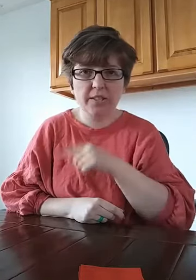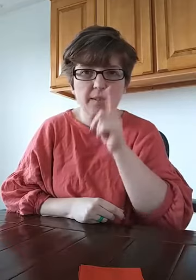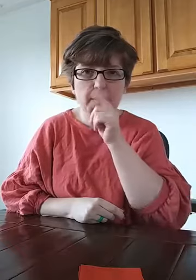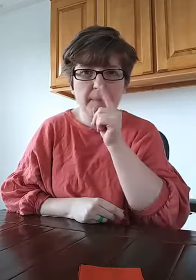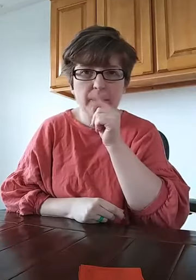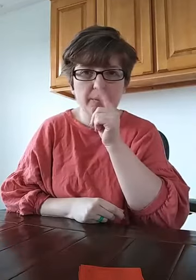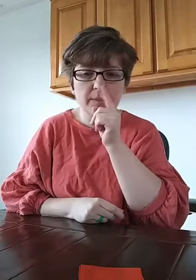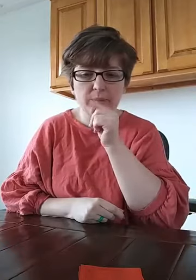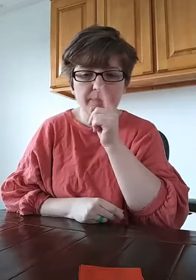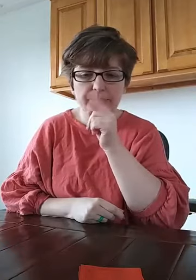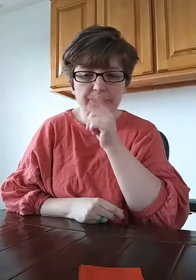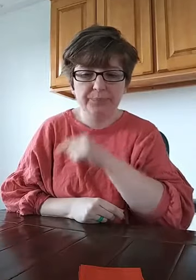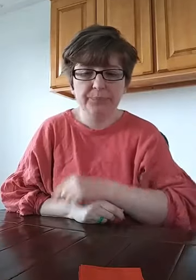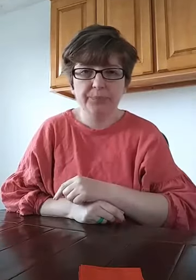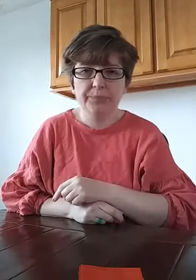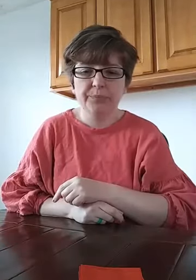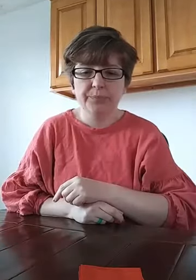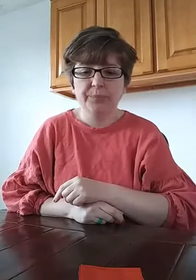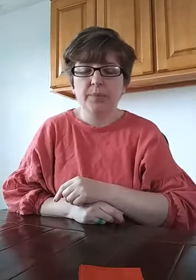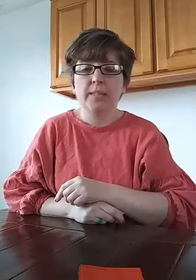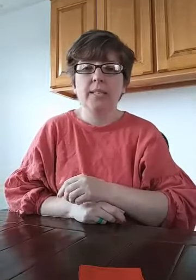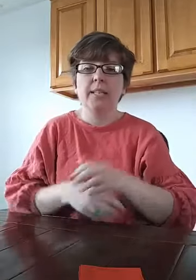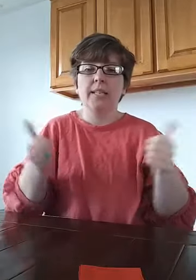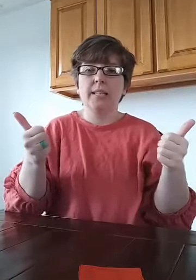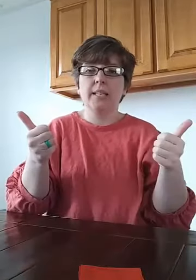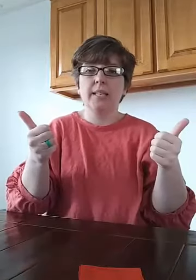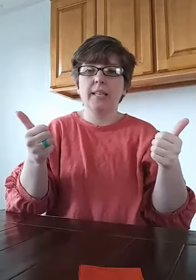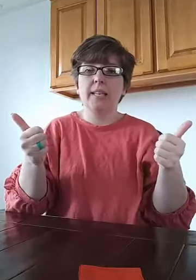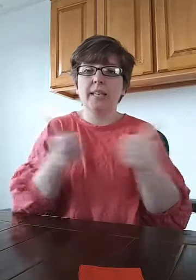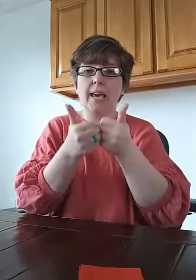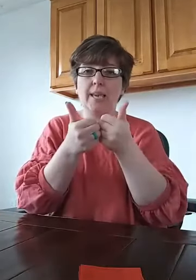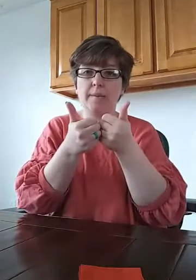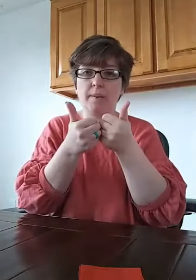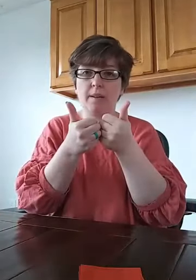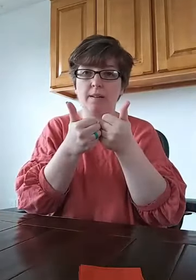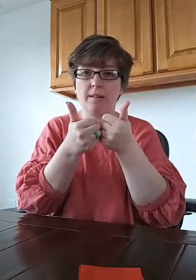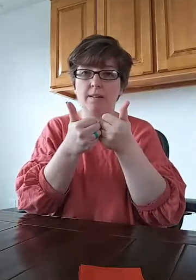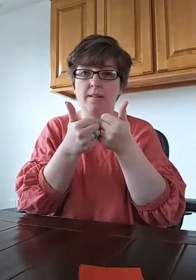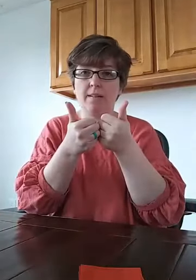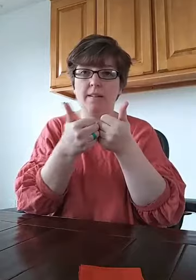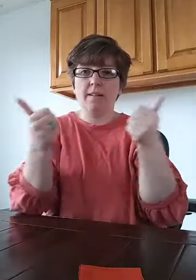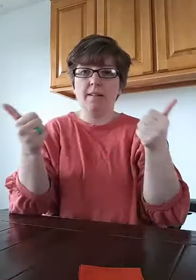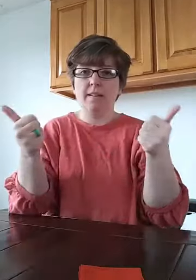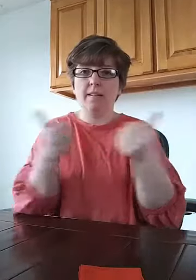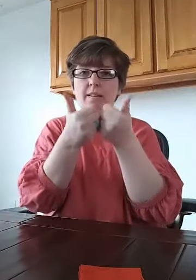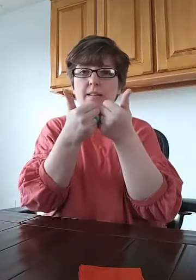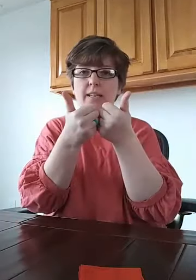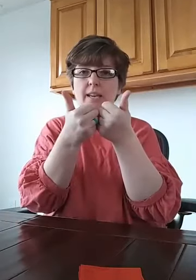mouse game game